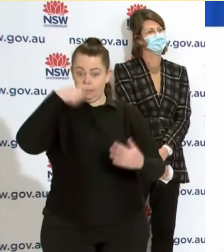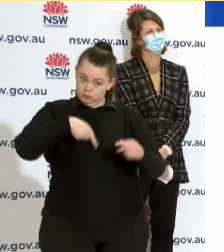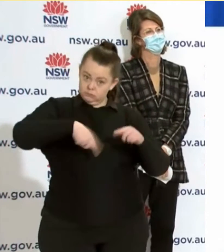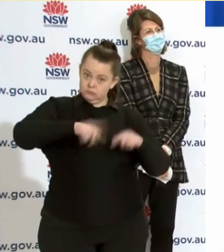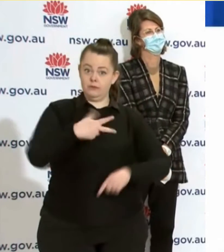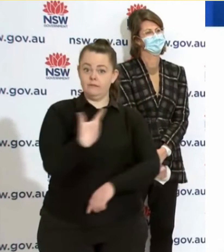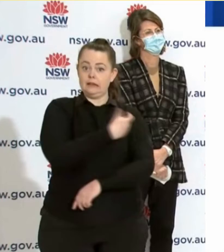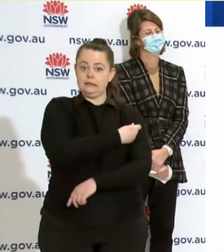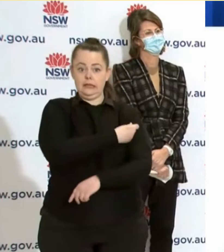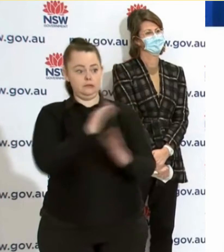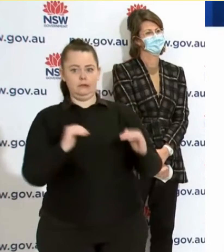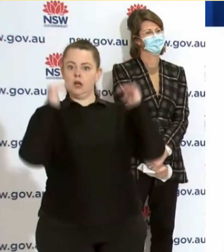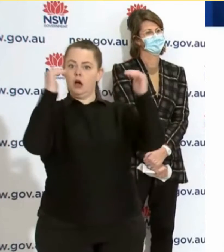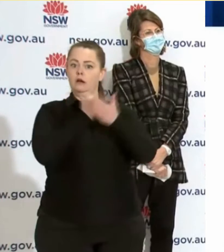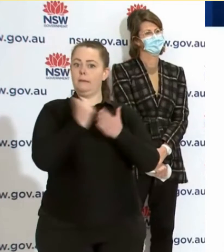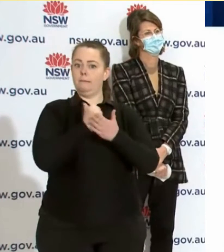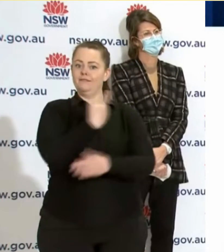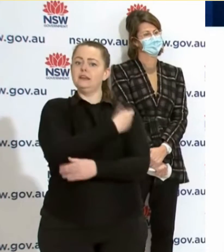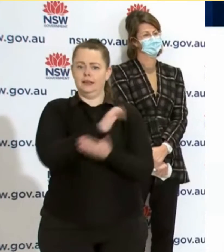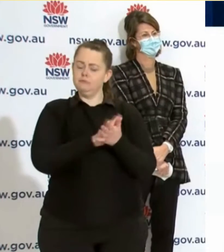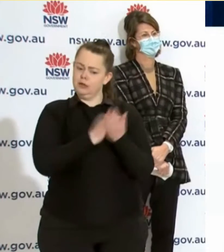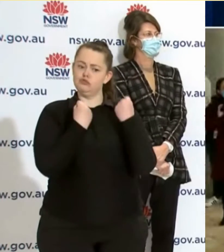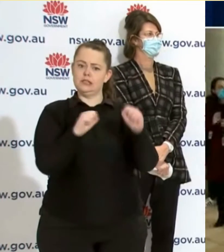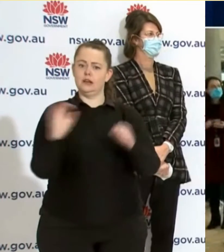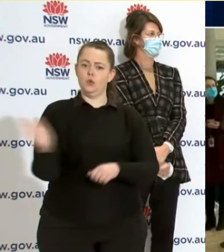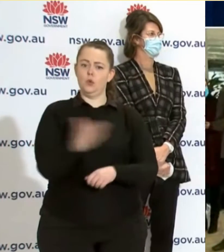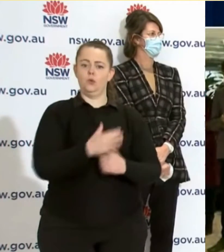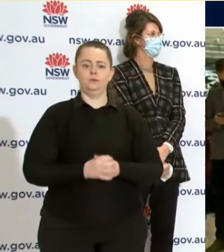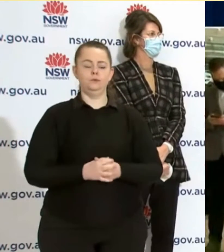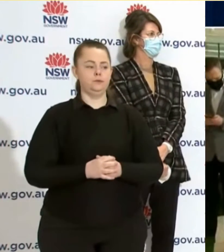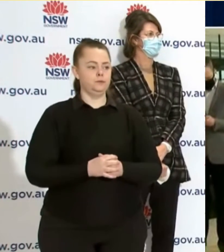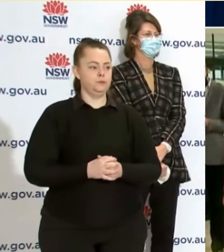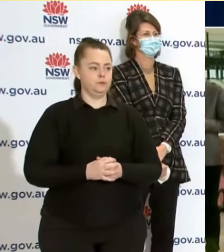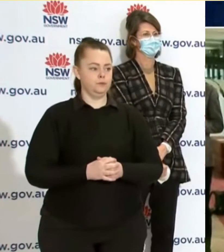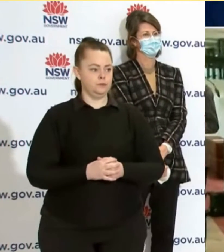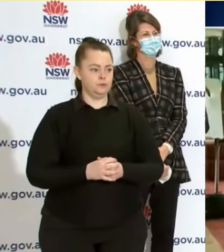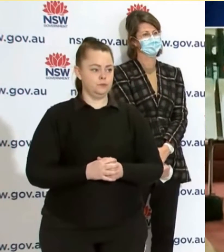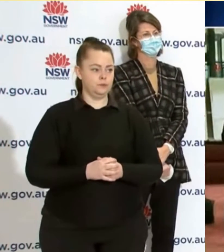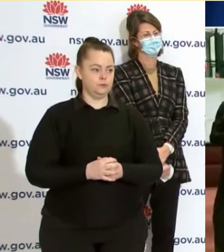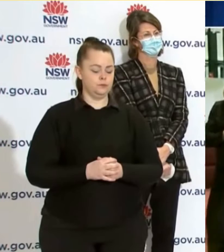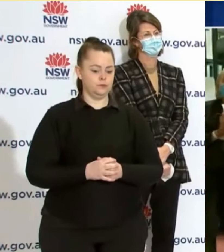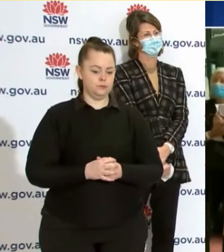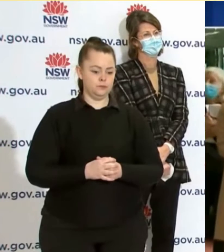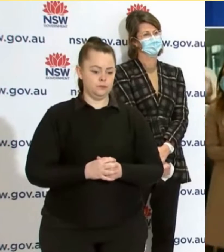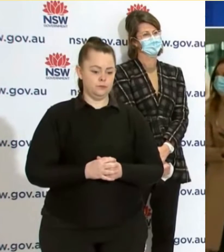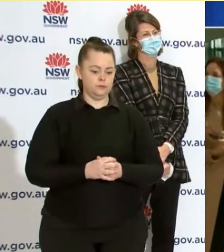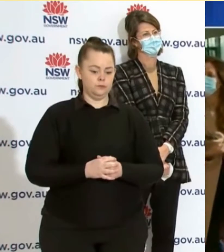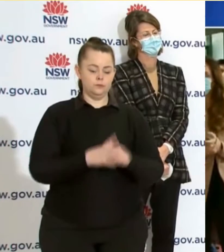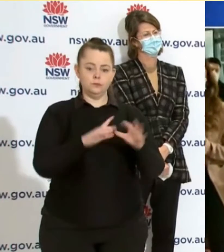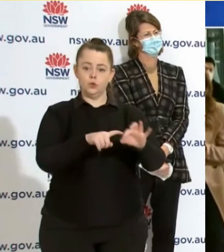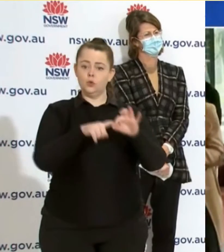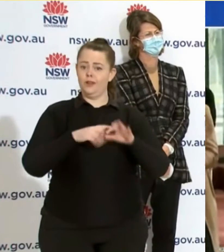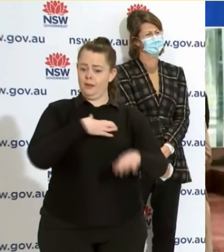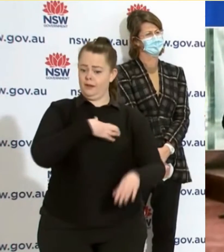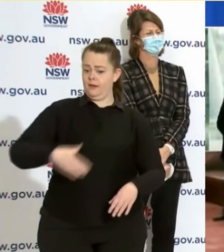there are 600 people in hospital with COVID. The Doherty report was predicated on 30 to 40 cases. Now, the